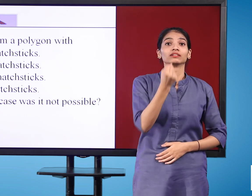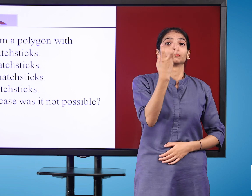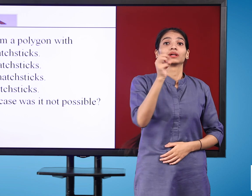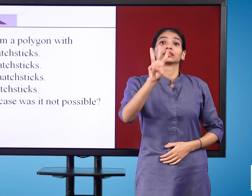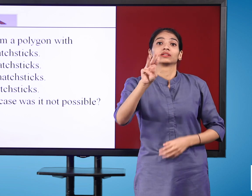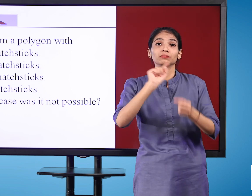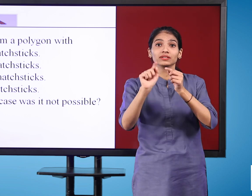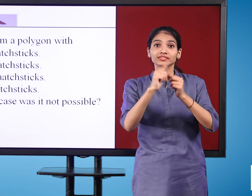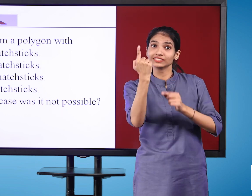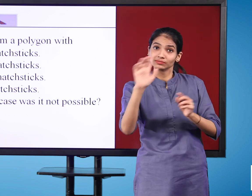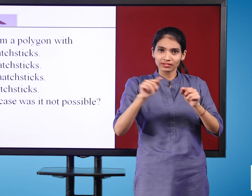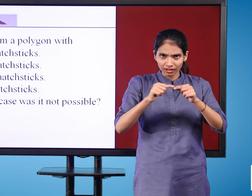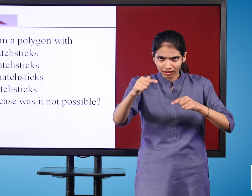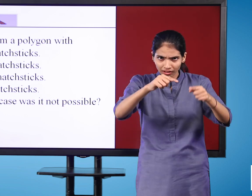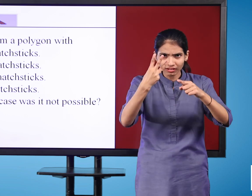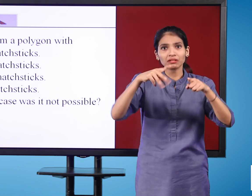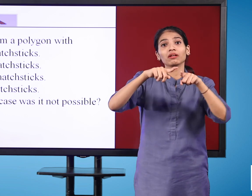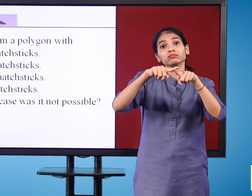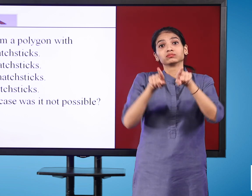3. 3 matchsticks.